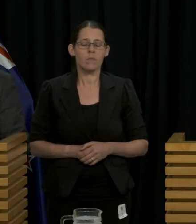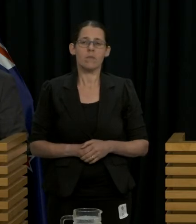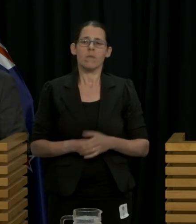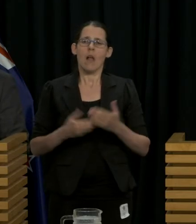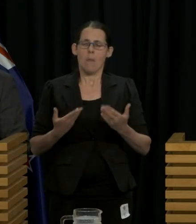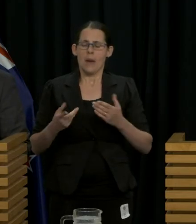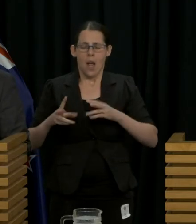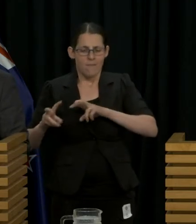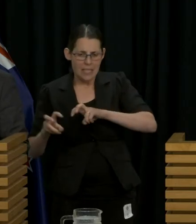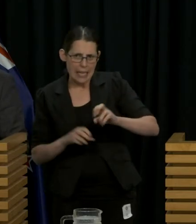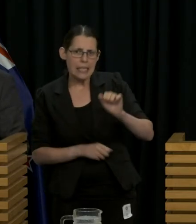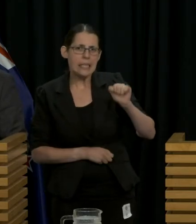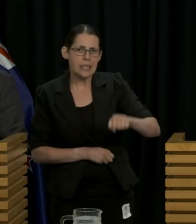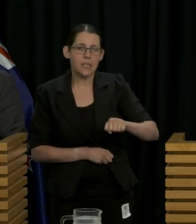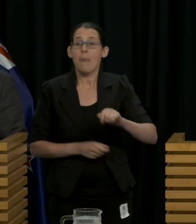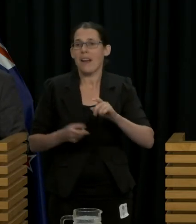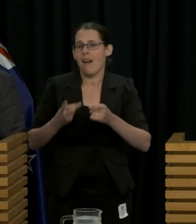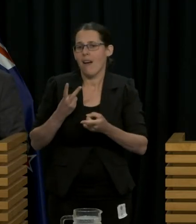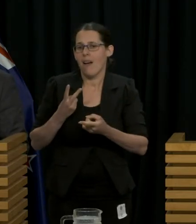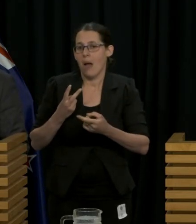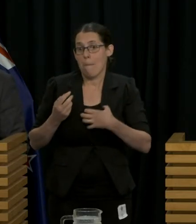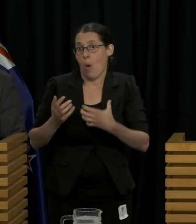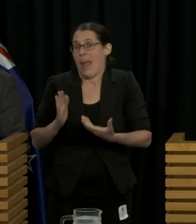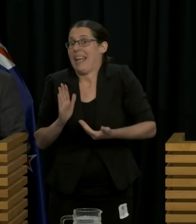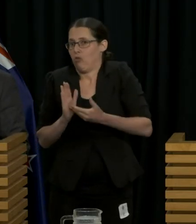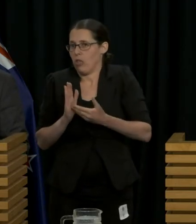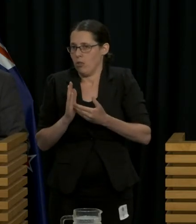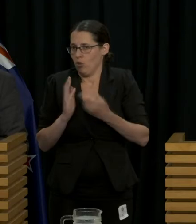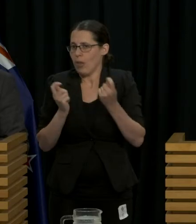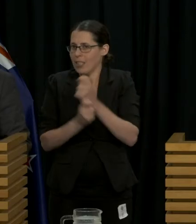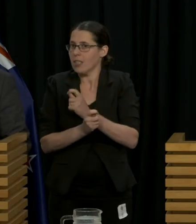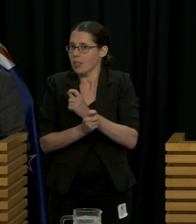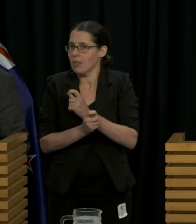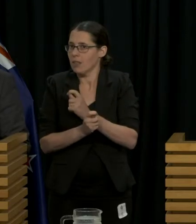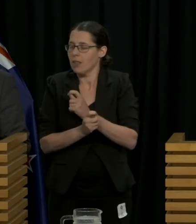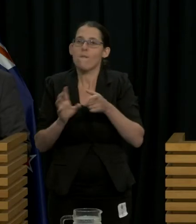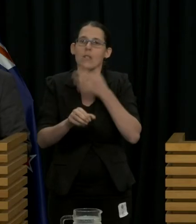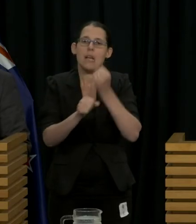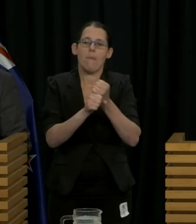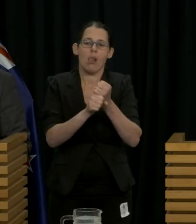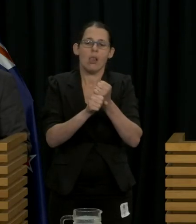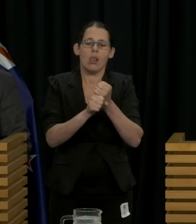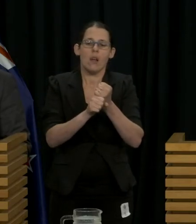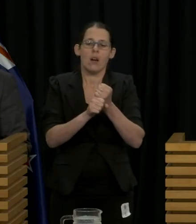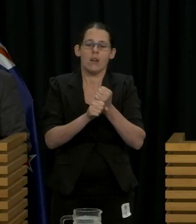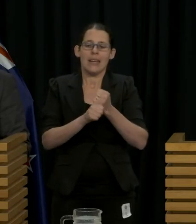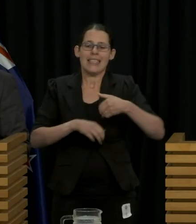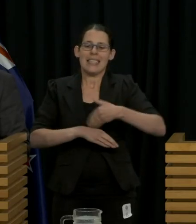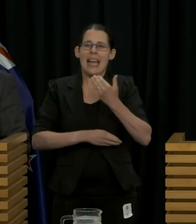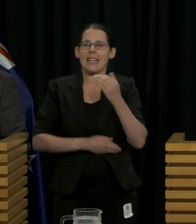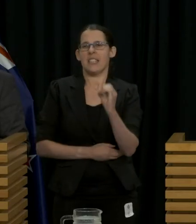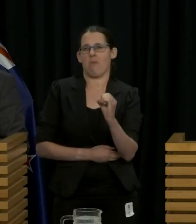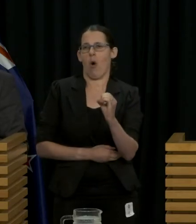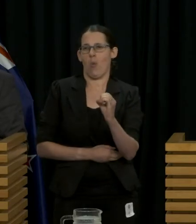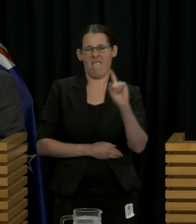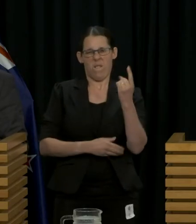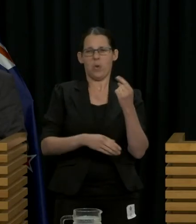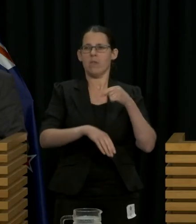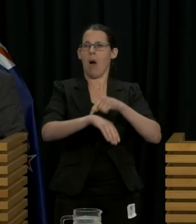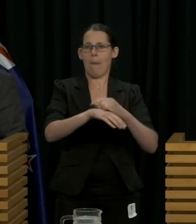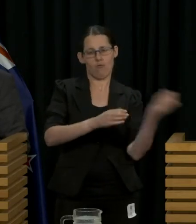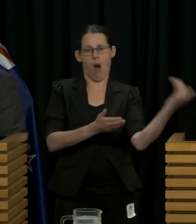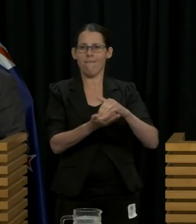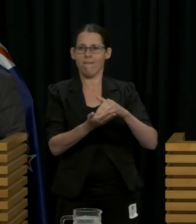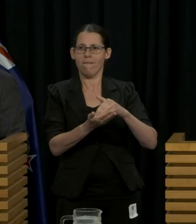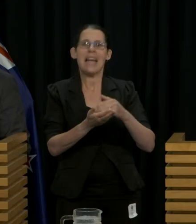other changes. The introduction of day 0 / day 1 testing, with people being required to isolate in